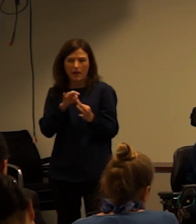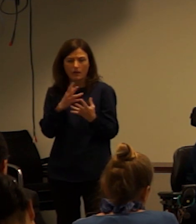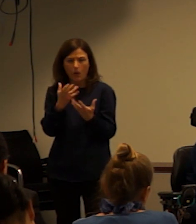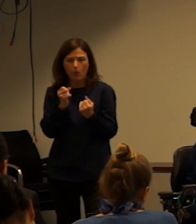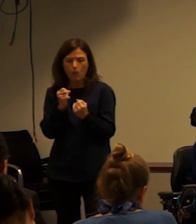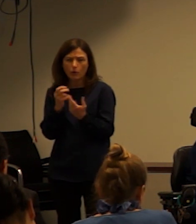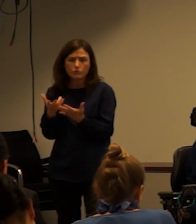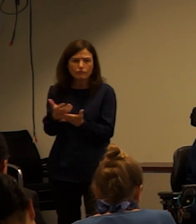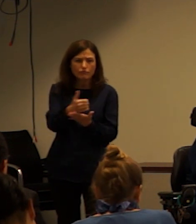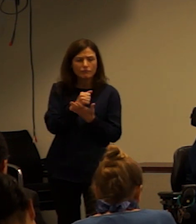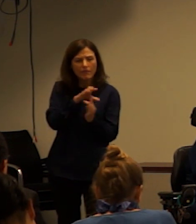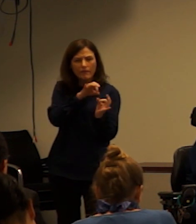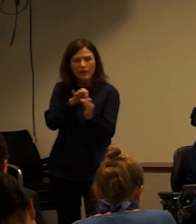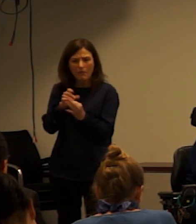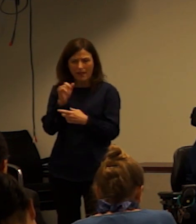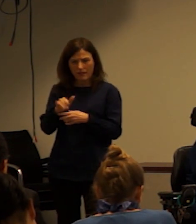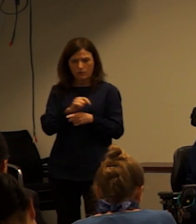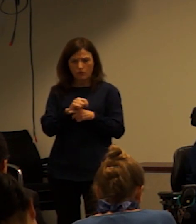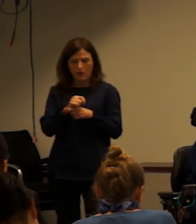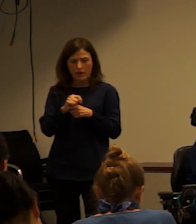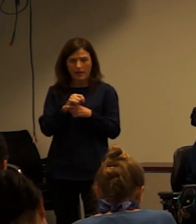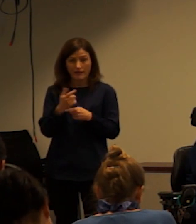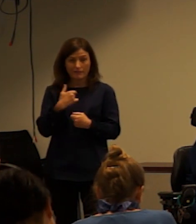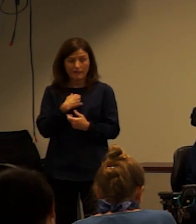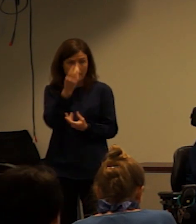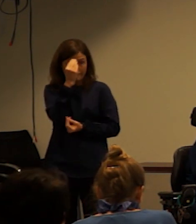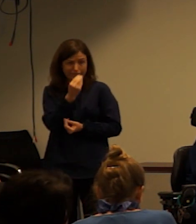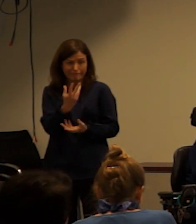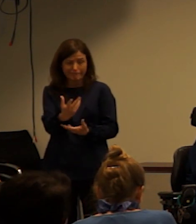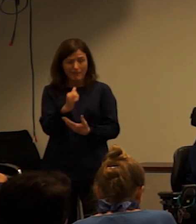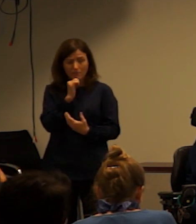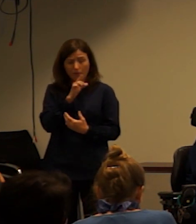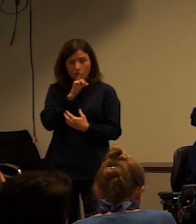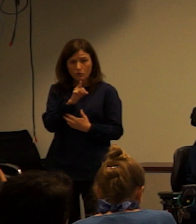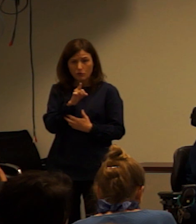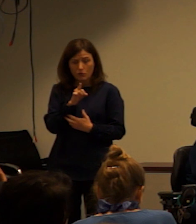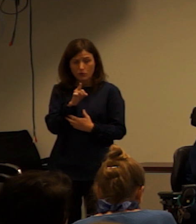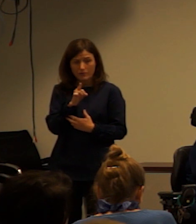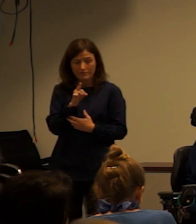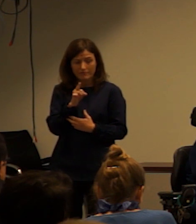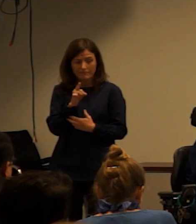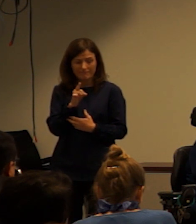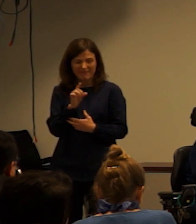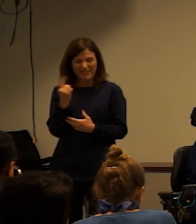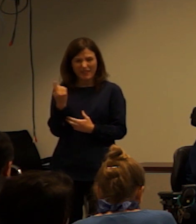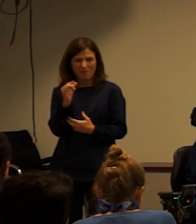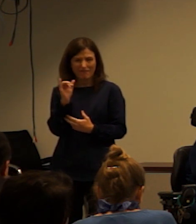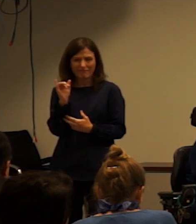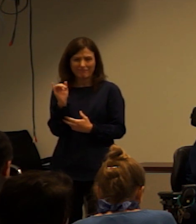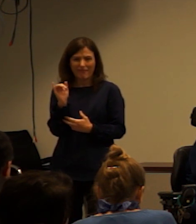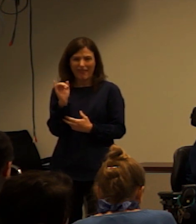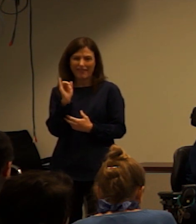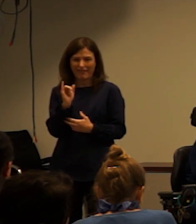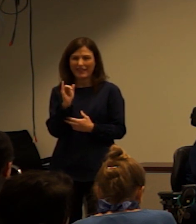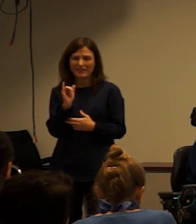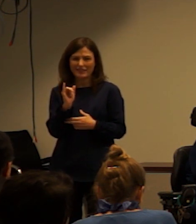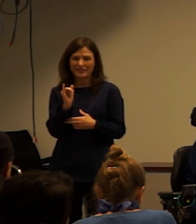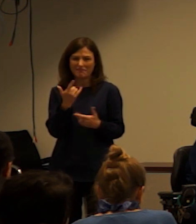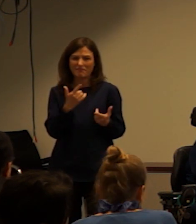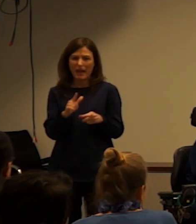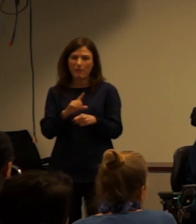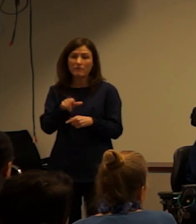some feedback on this training. I have to tell y'all, I'm not sure that something like this has been done in any other